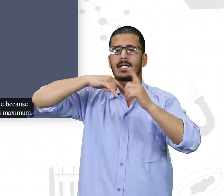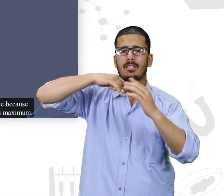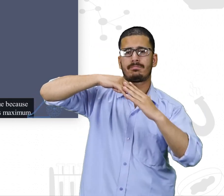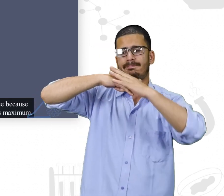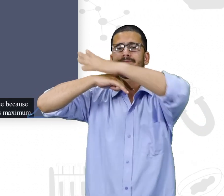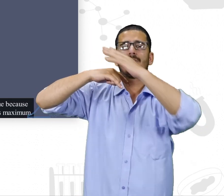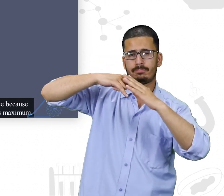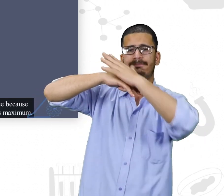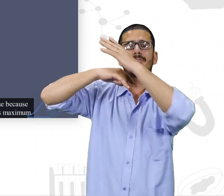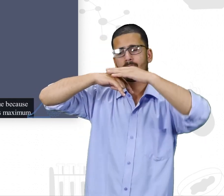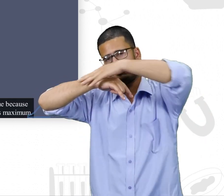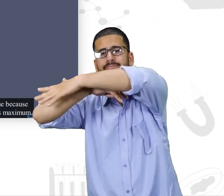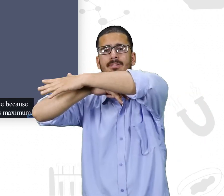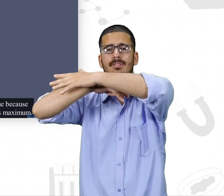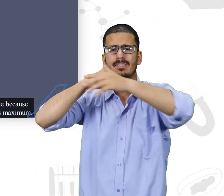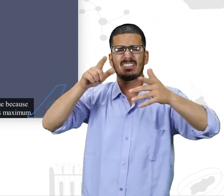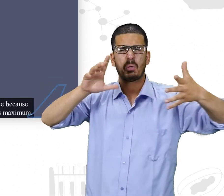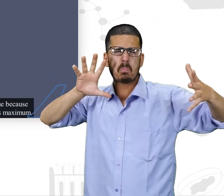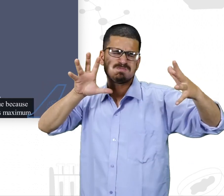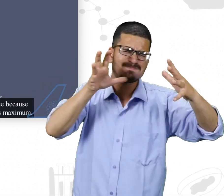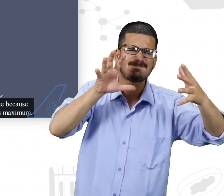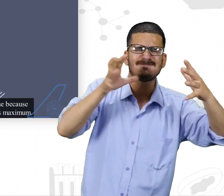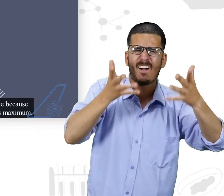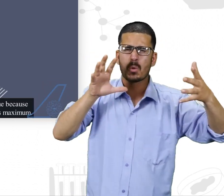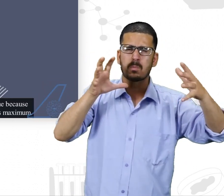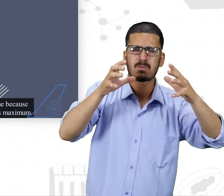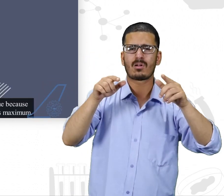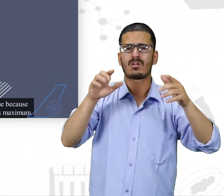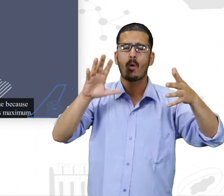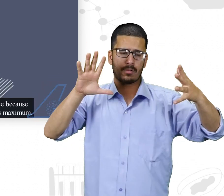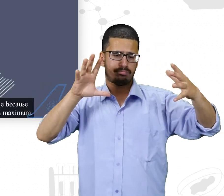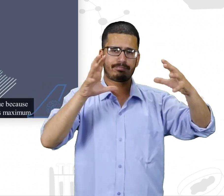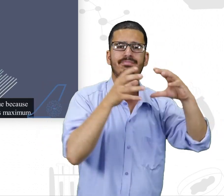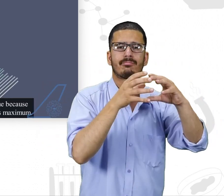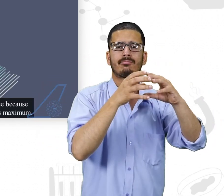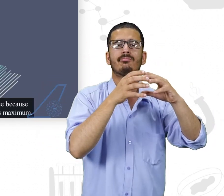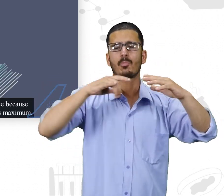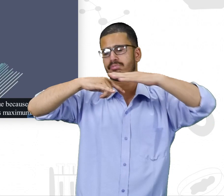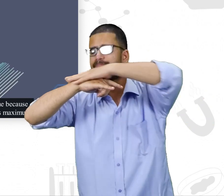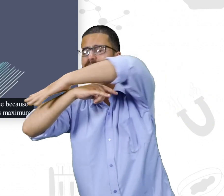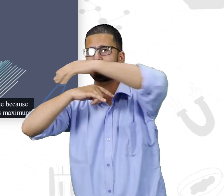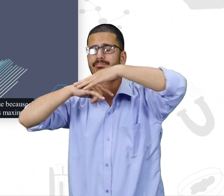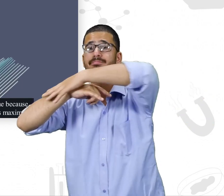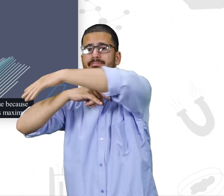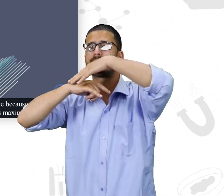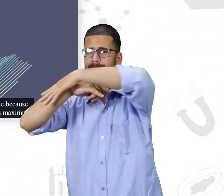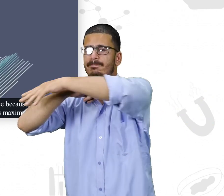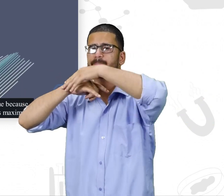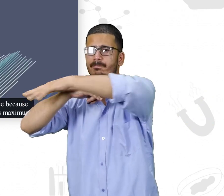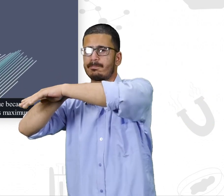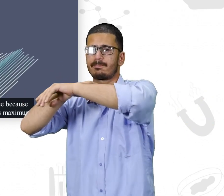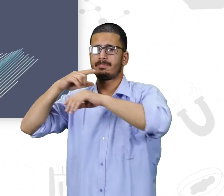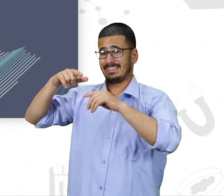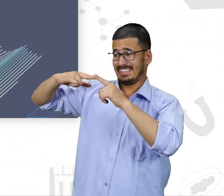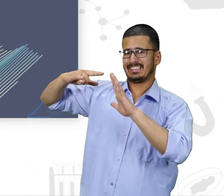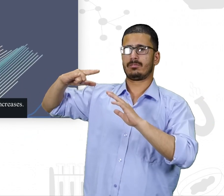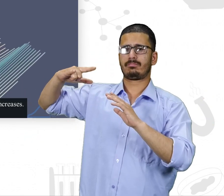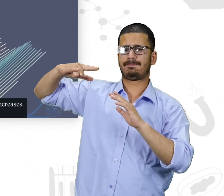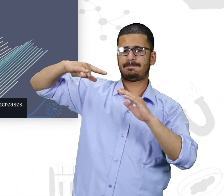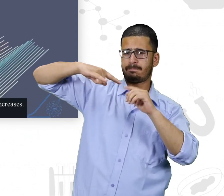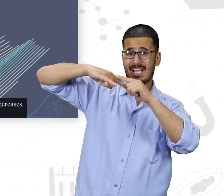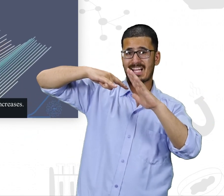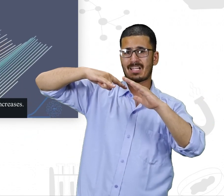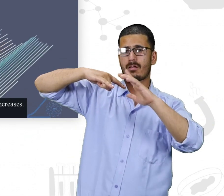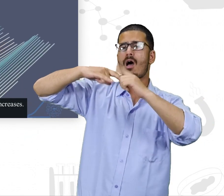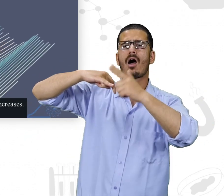streamlines proceeds towards the aircraft, they turn into blue because of reduction in velocity towards stagnation point, where pressure is maximum. As